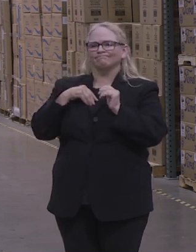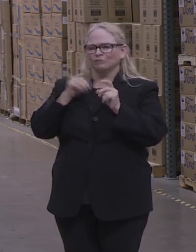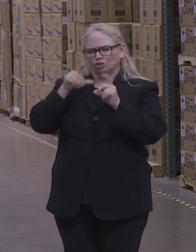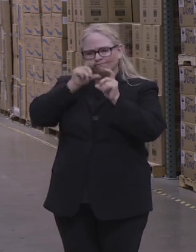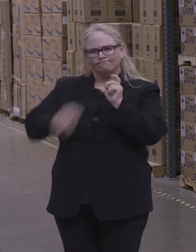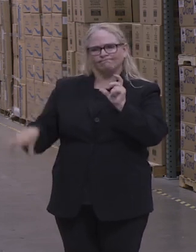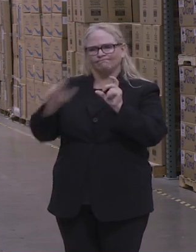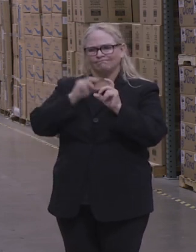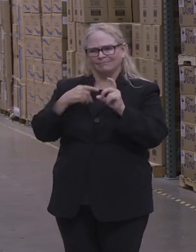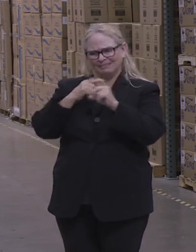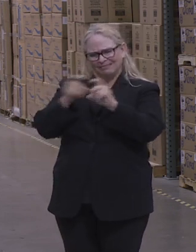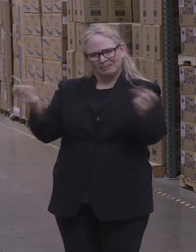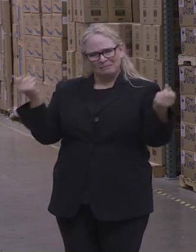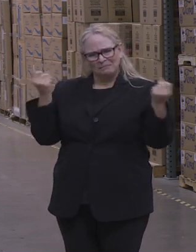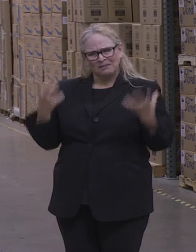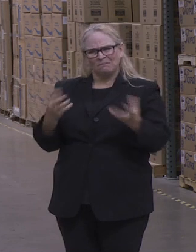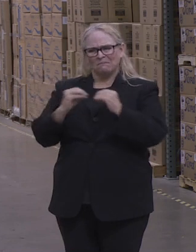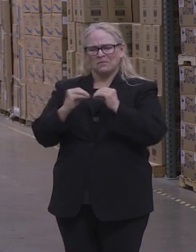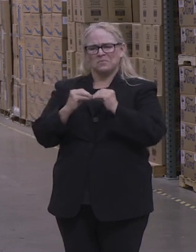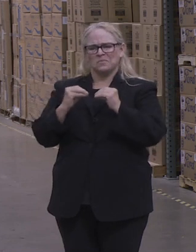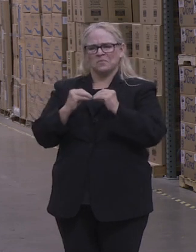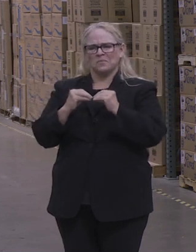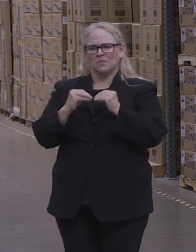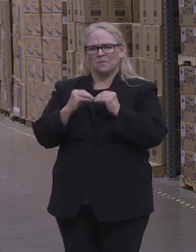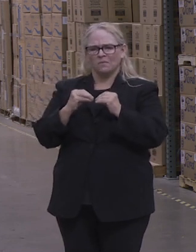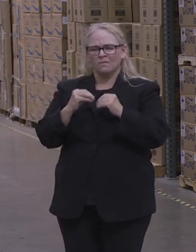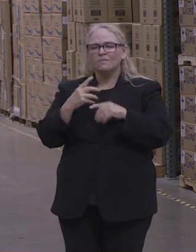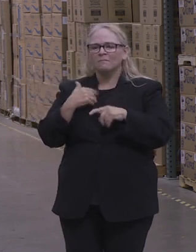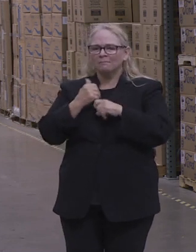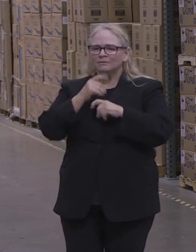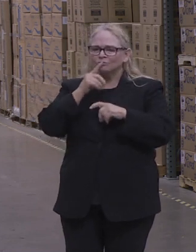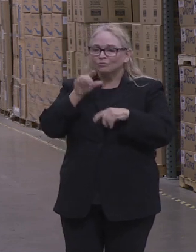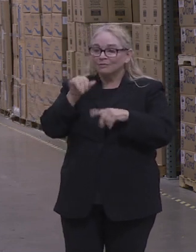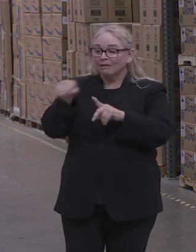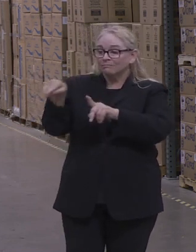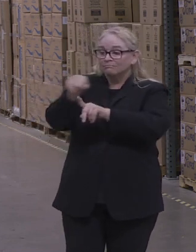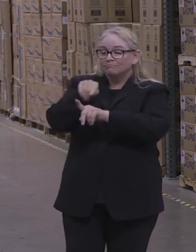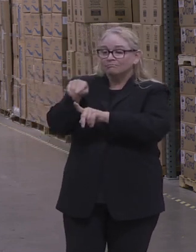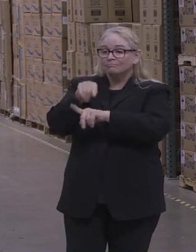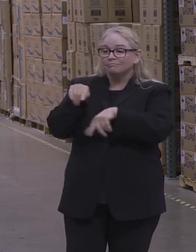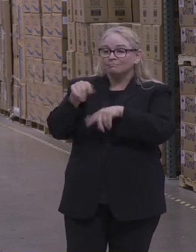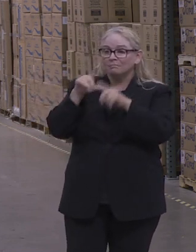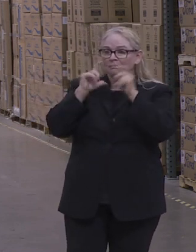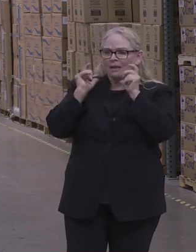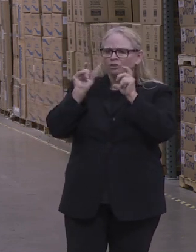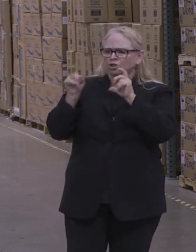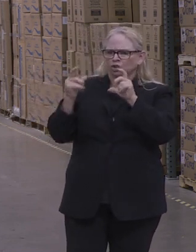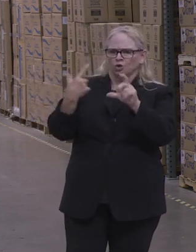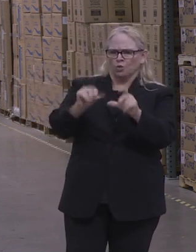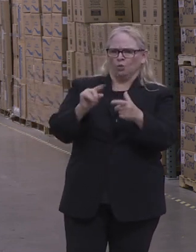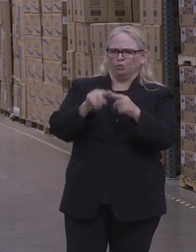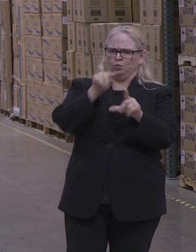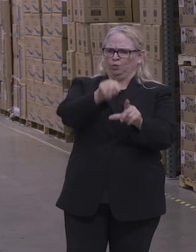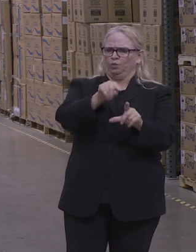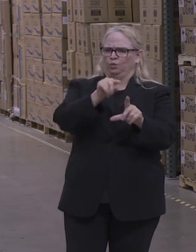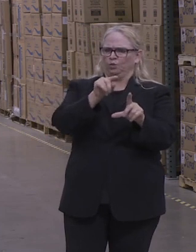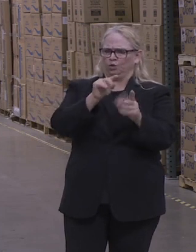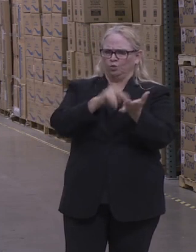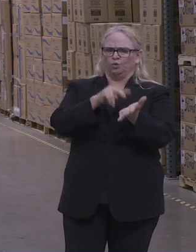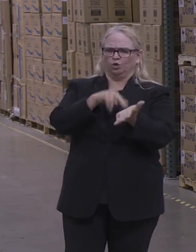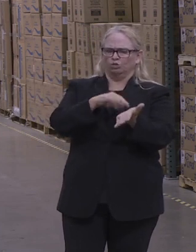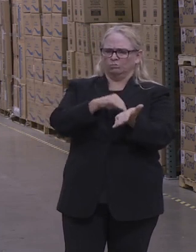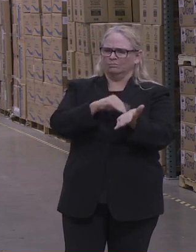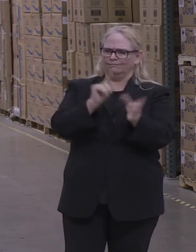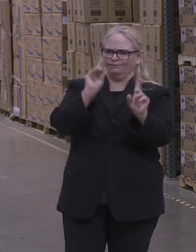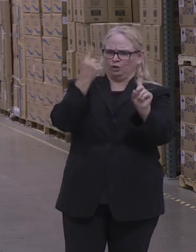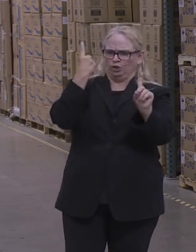I want to make sure those masks are going to our frontline workers. And so we are advancing much more aggressive, and